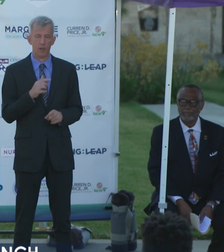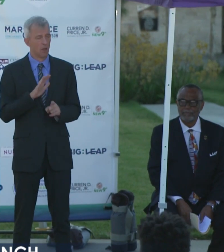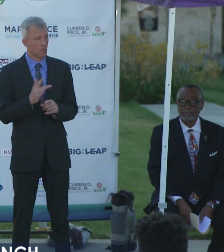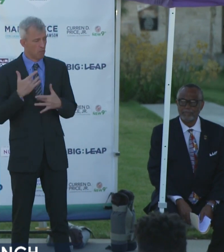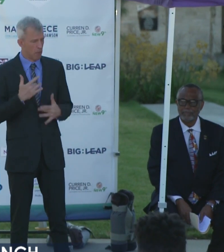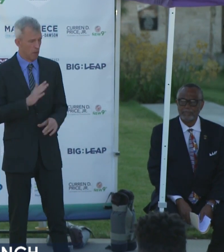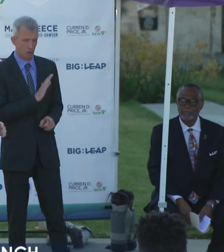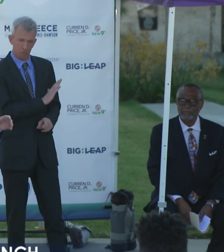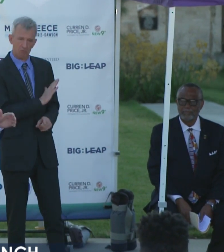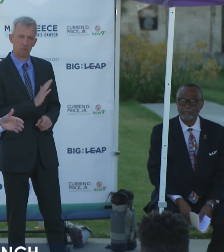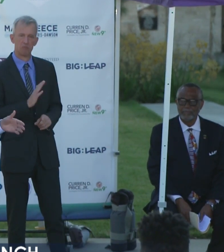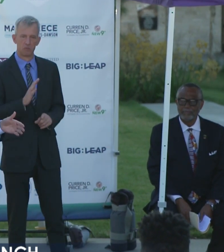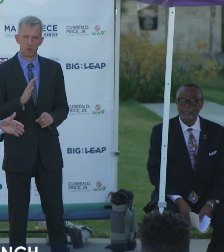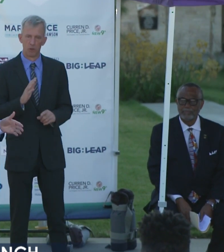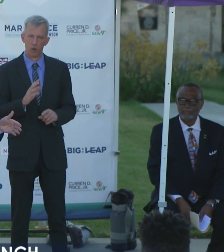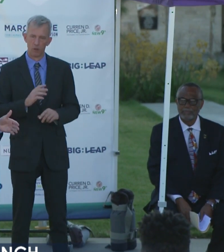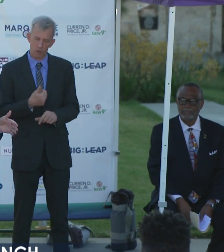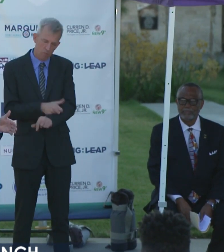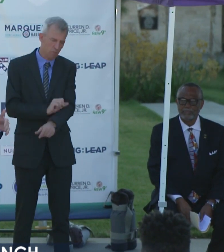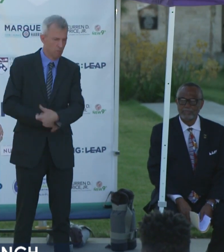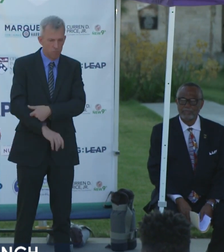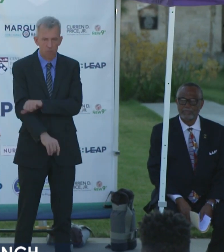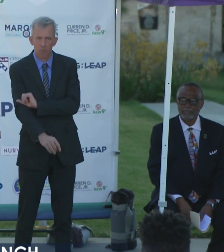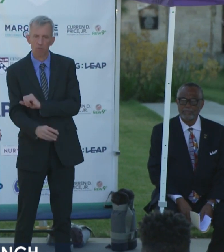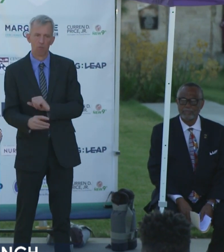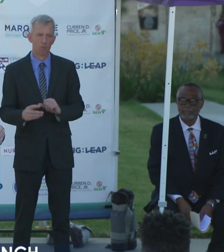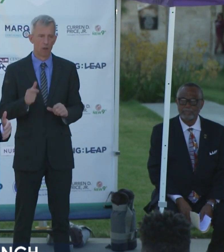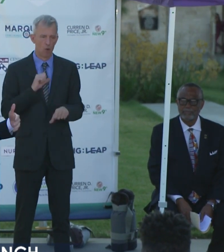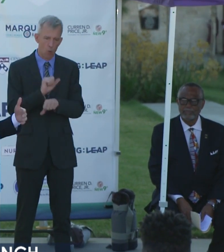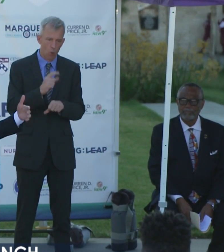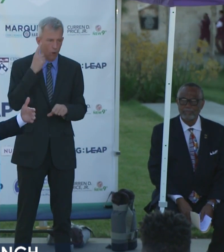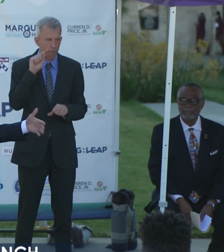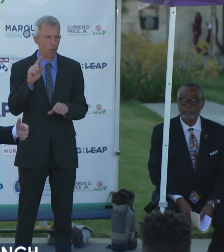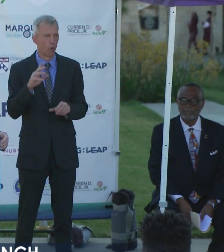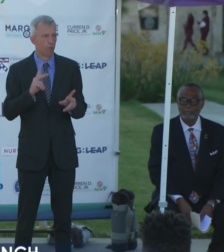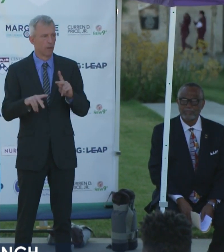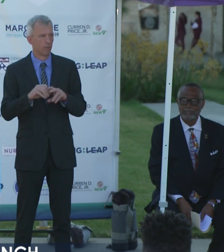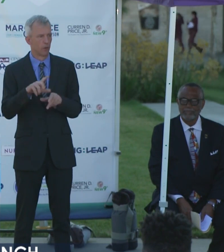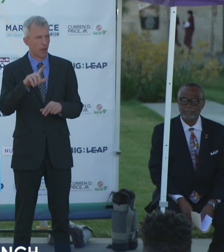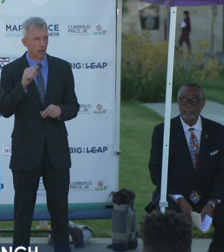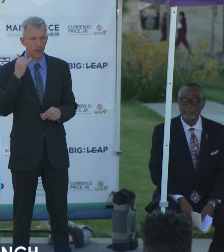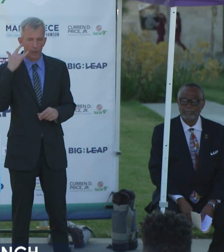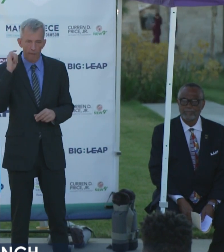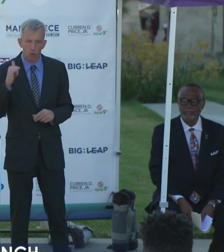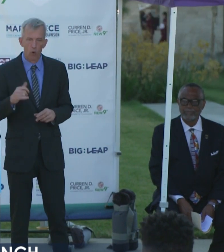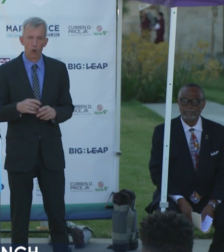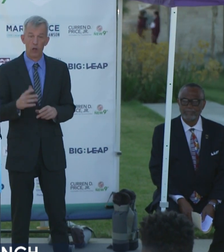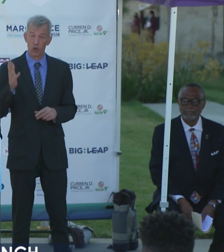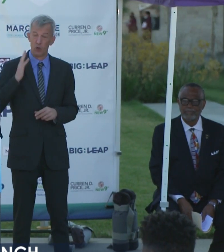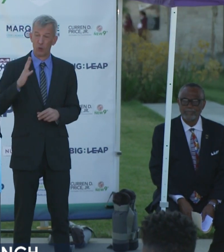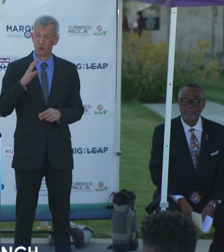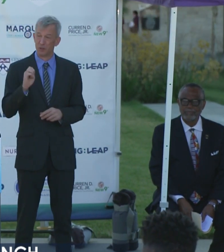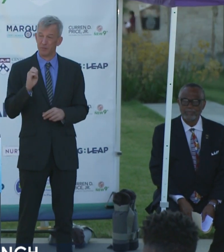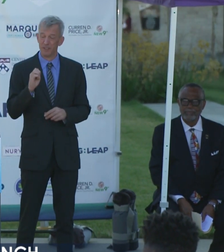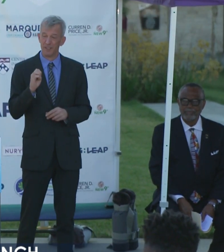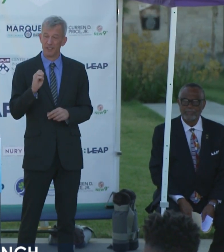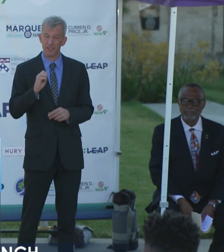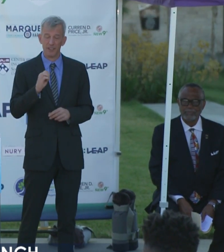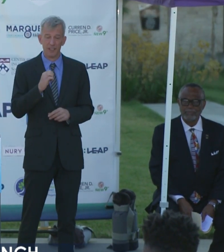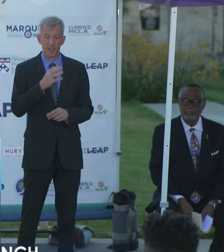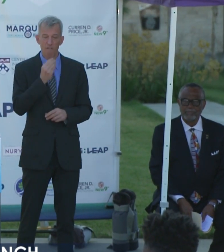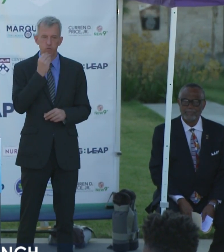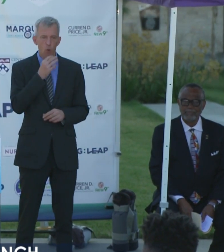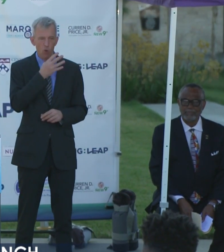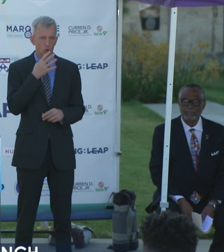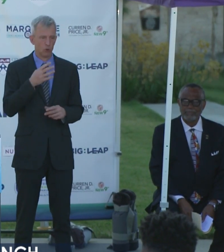Californians. He's expanded access to healthy food in what were used to be food deserts in his district. He's fought for hazard pay for